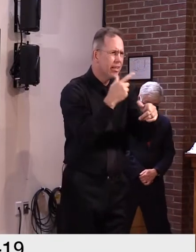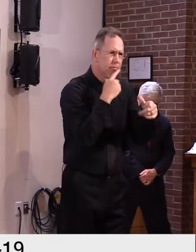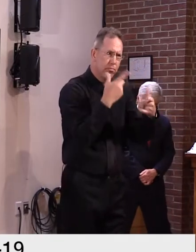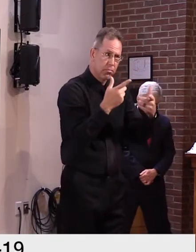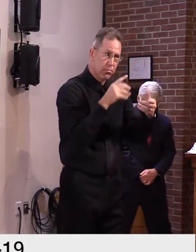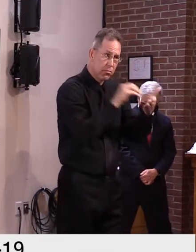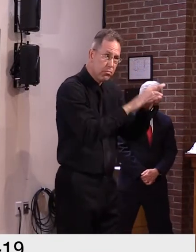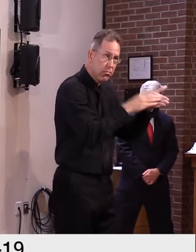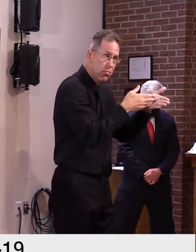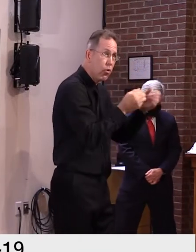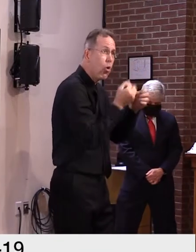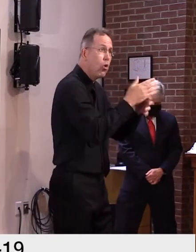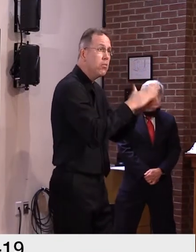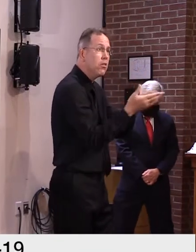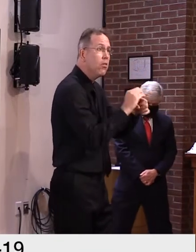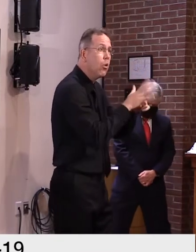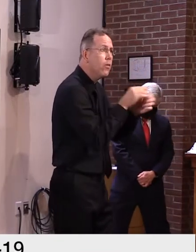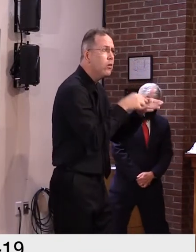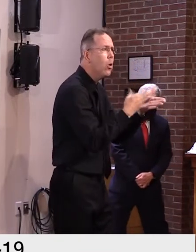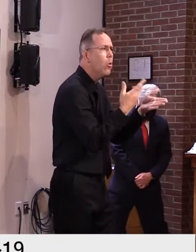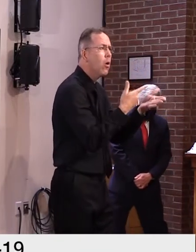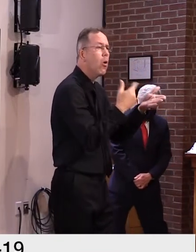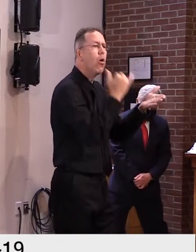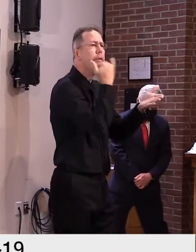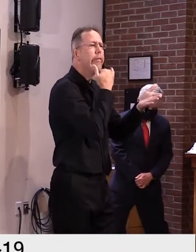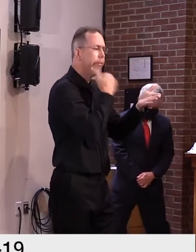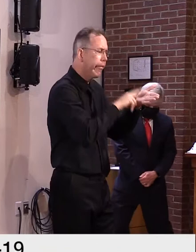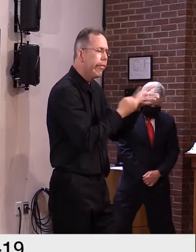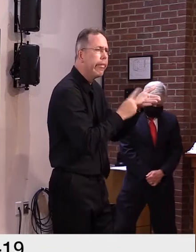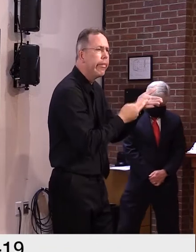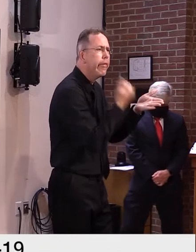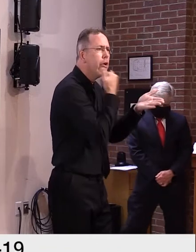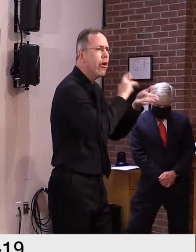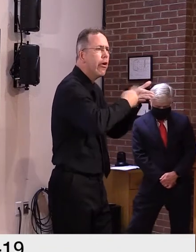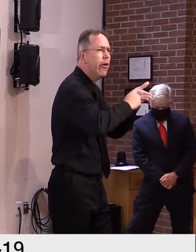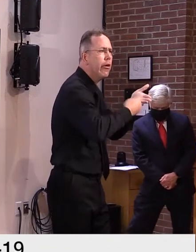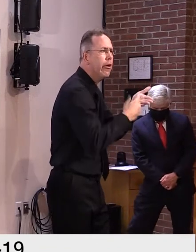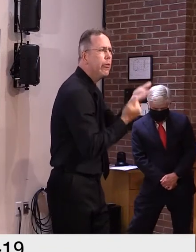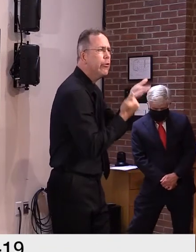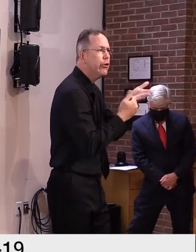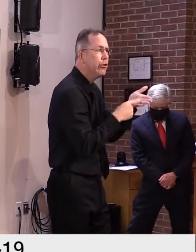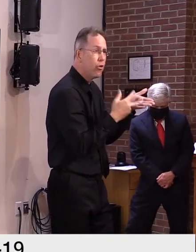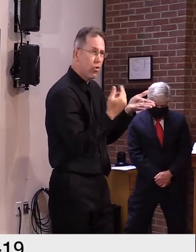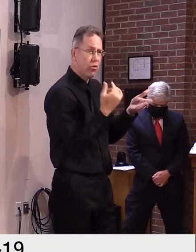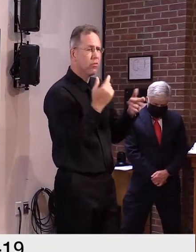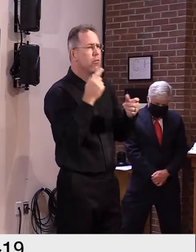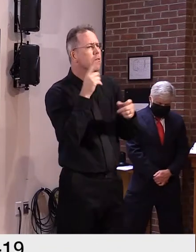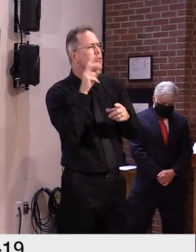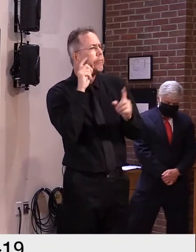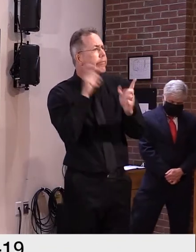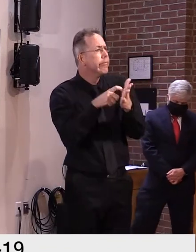20-30% on the death certificates, do you think that could contribute